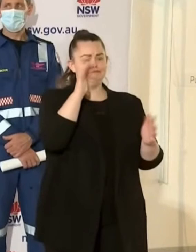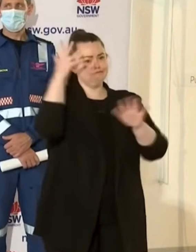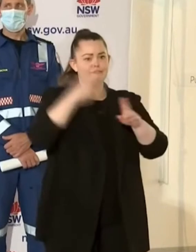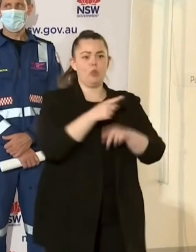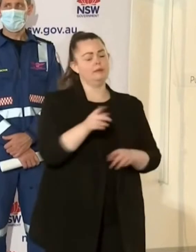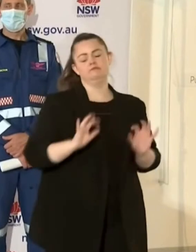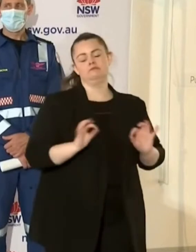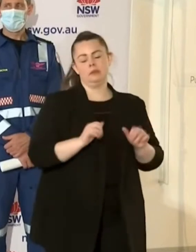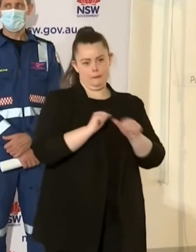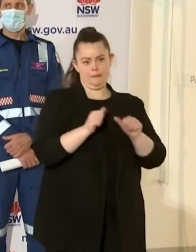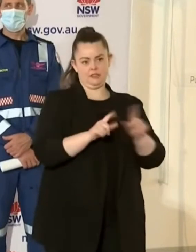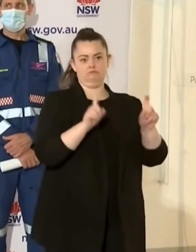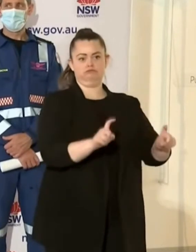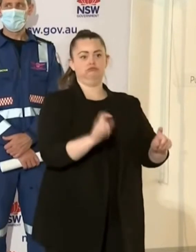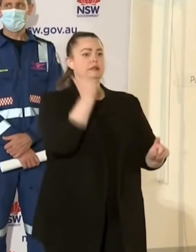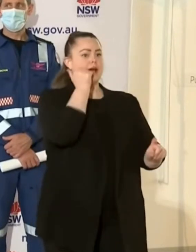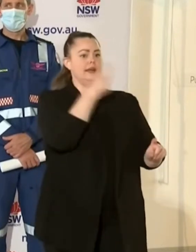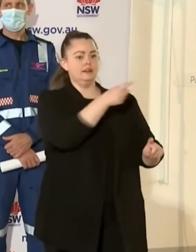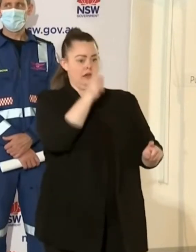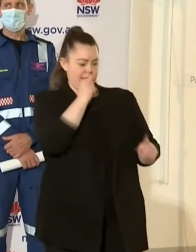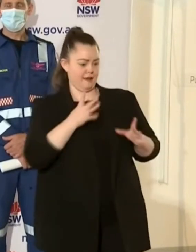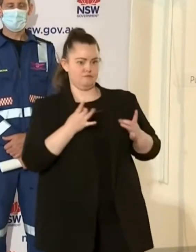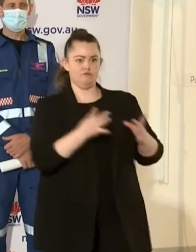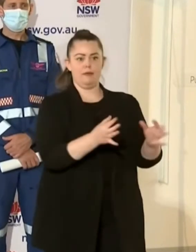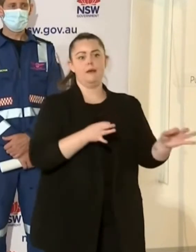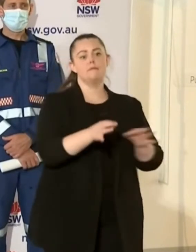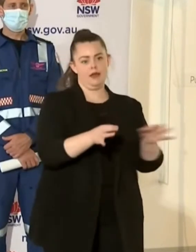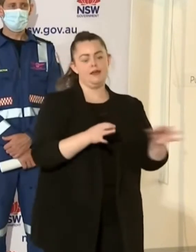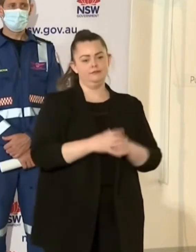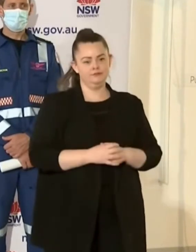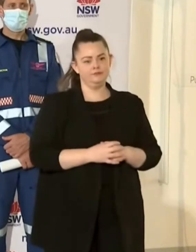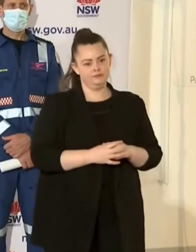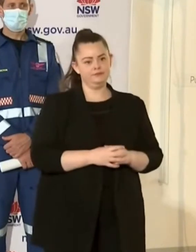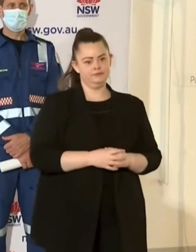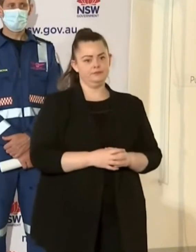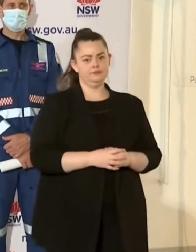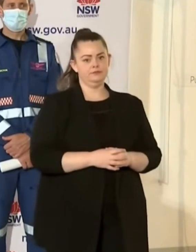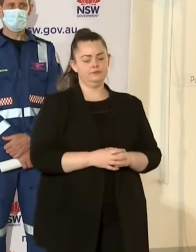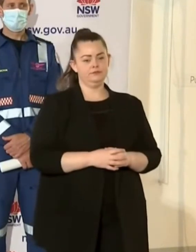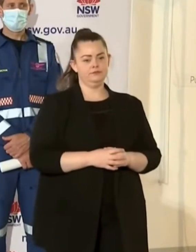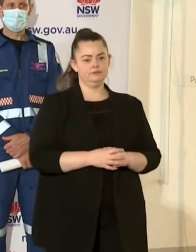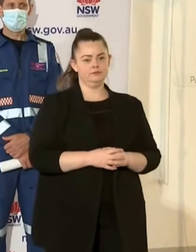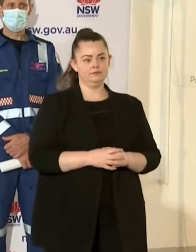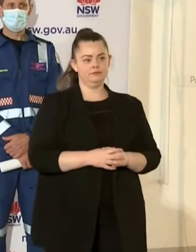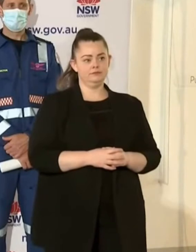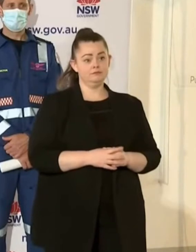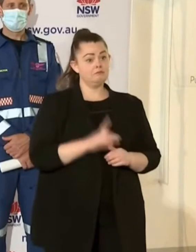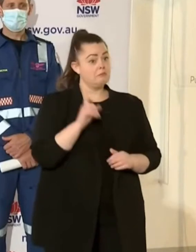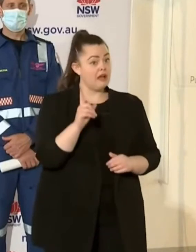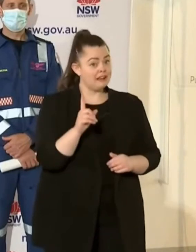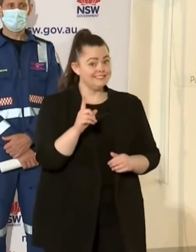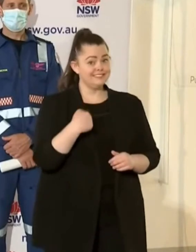particular date. So I don't believe that would be moved forward. But the one thing I've learned in a pandemic is never say